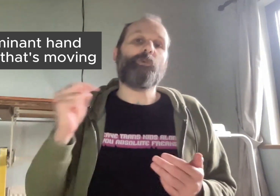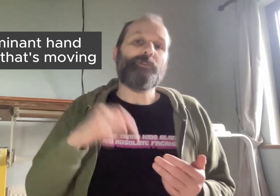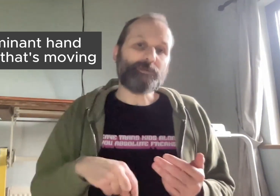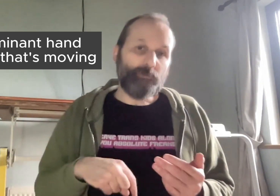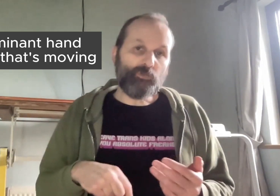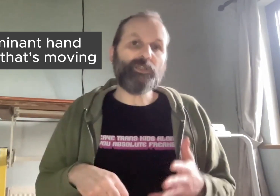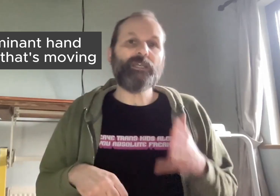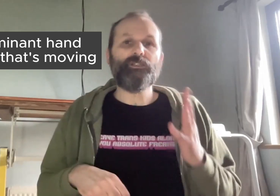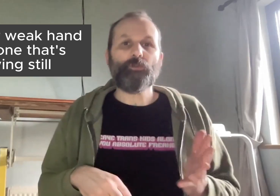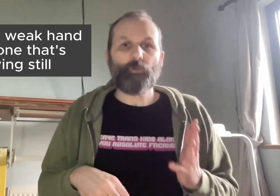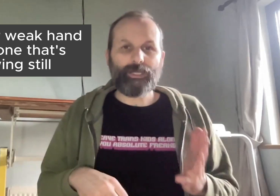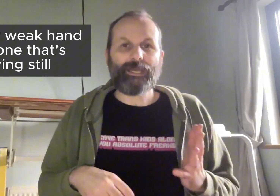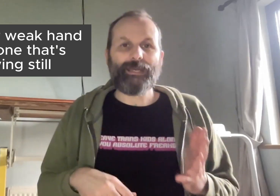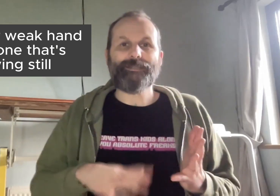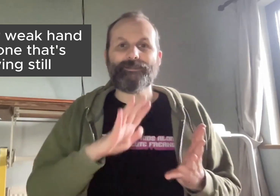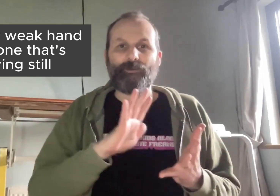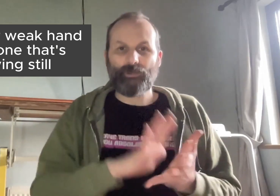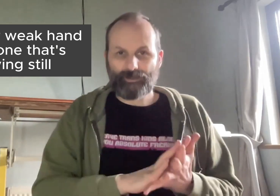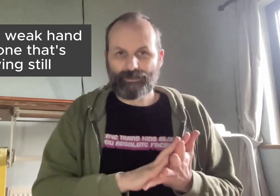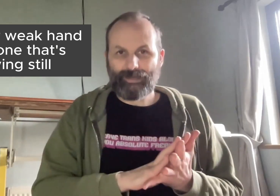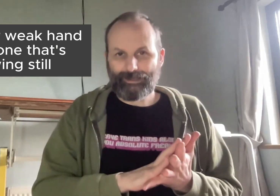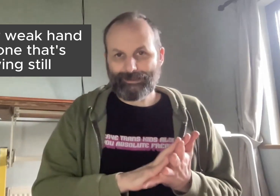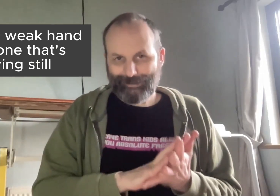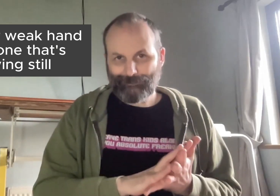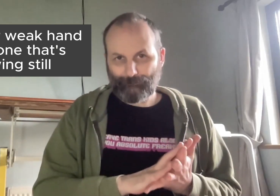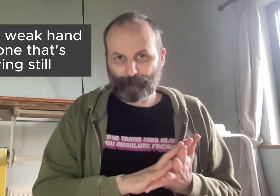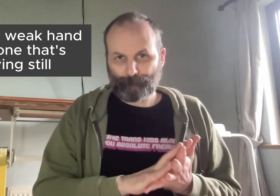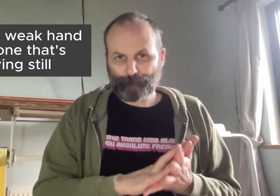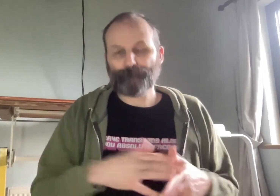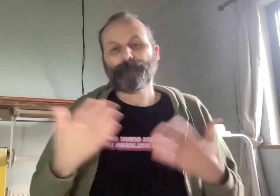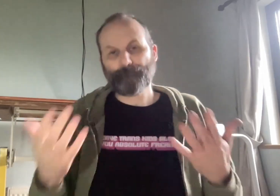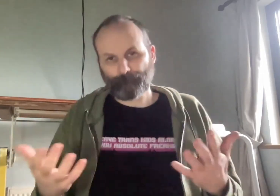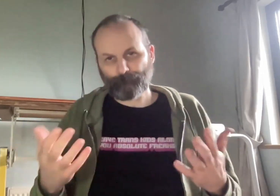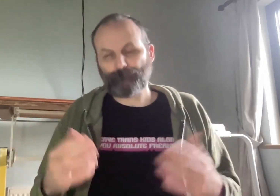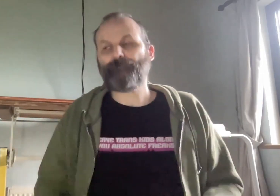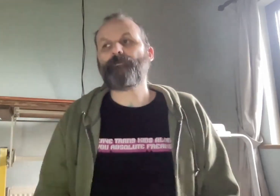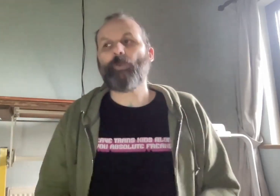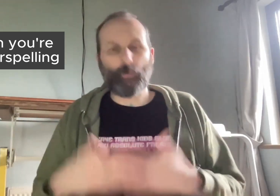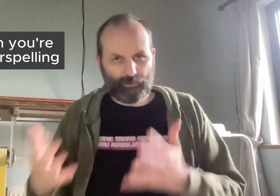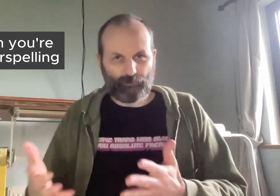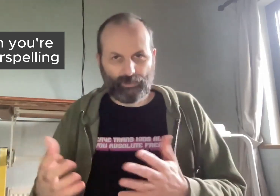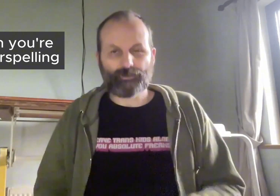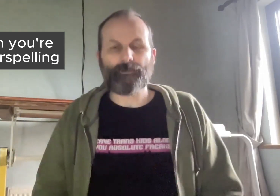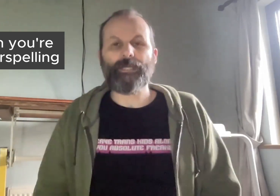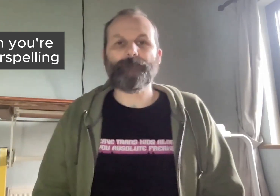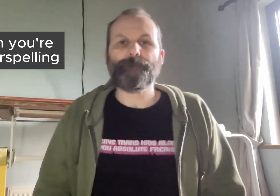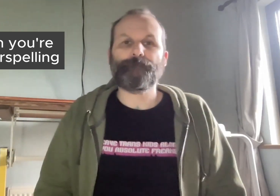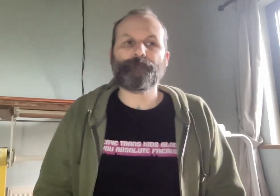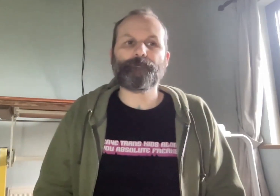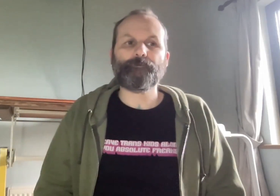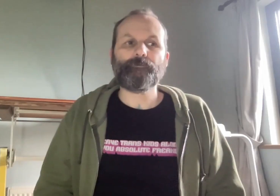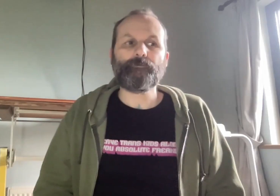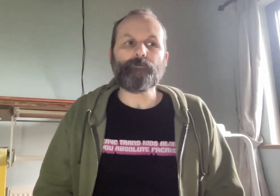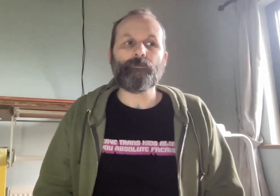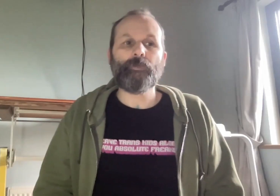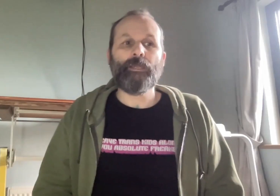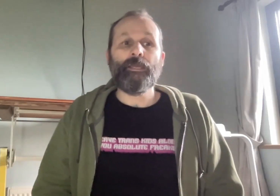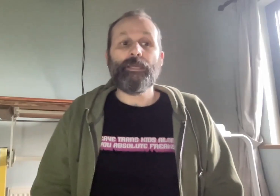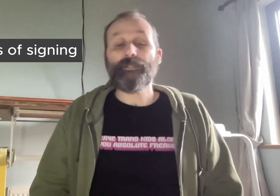one that's moving, and your weak hand is the one that's staying still when you're fingerspelled. In